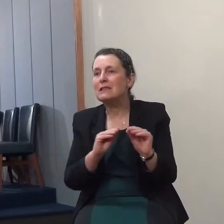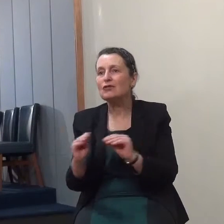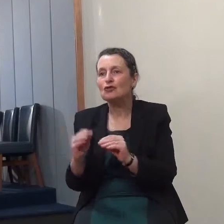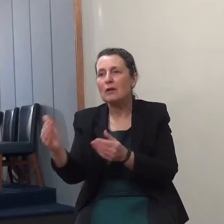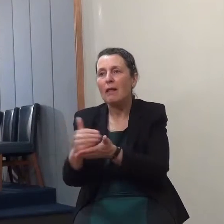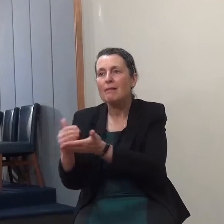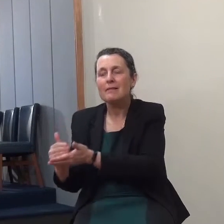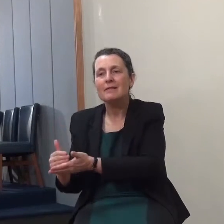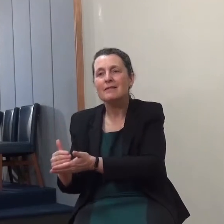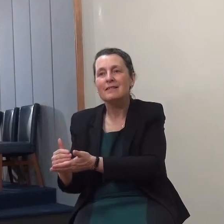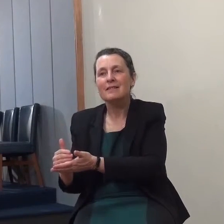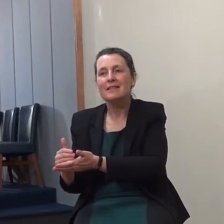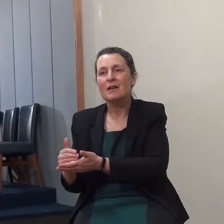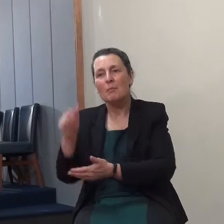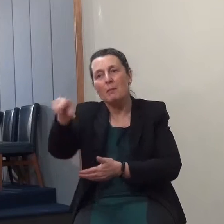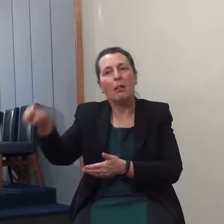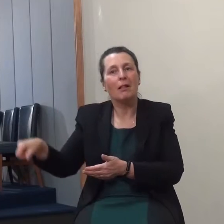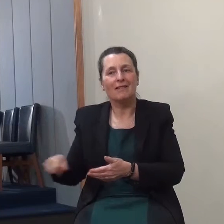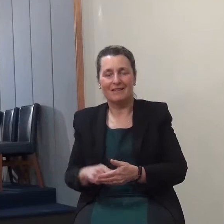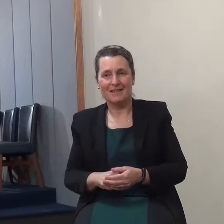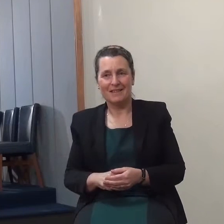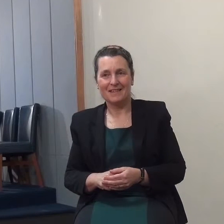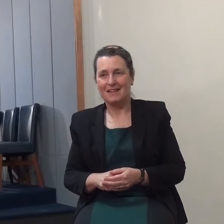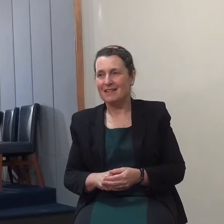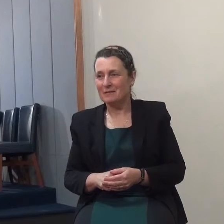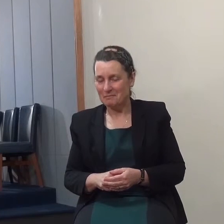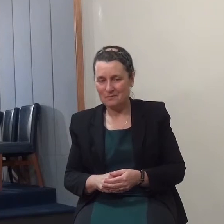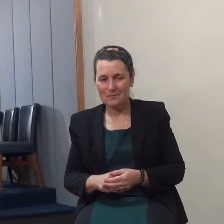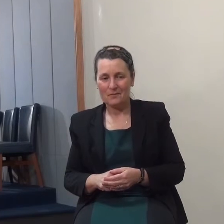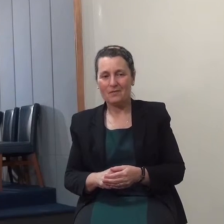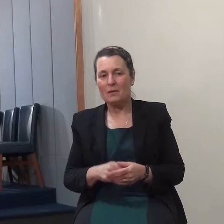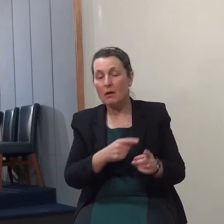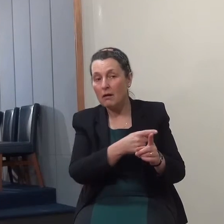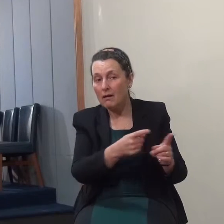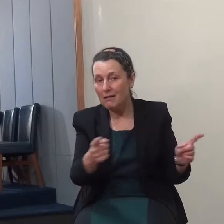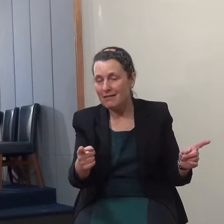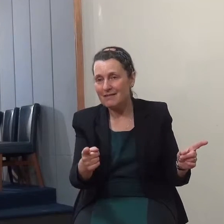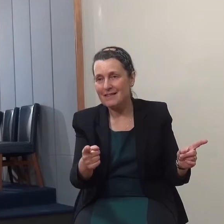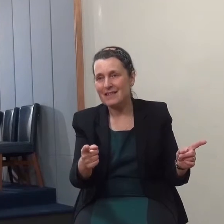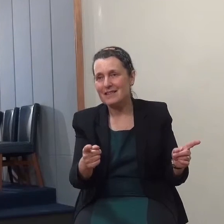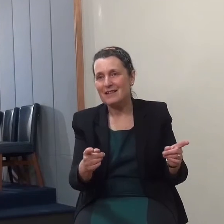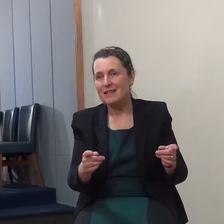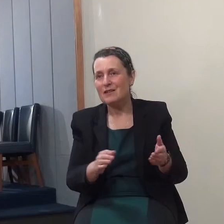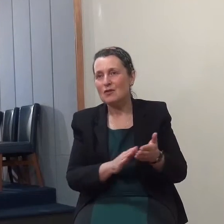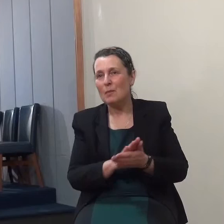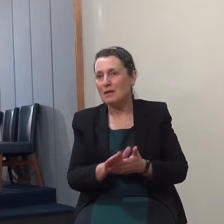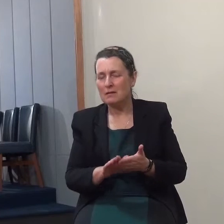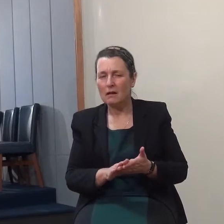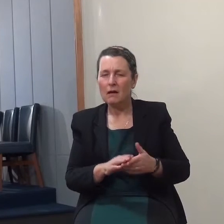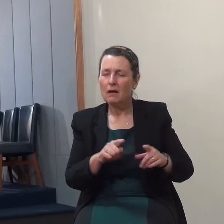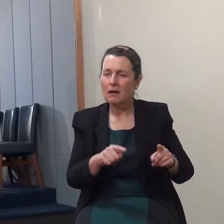the formative stages. But they understand that their role will be, in some way,